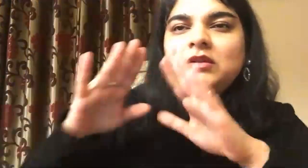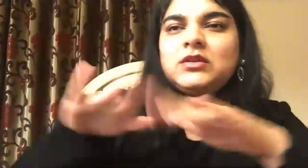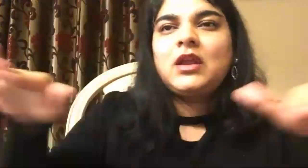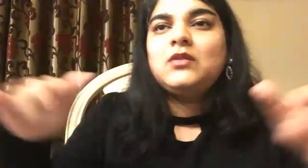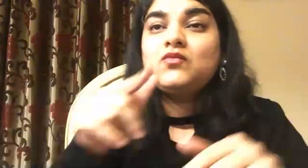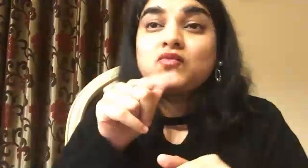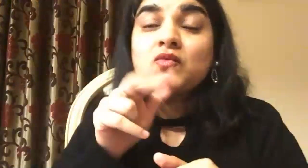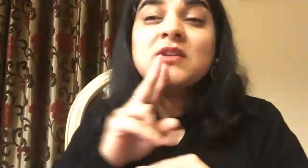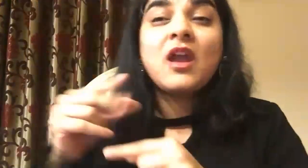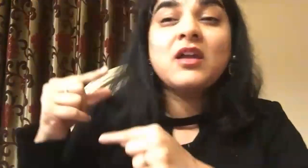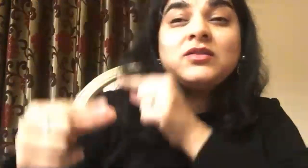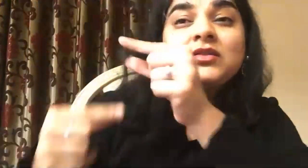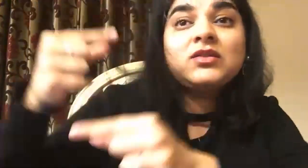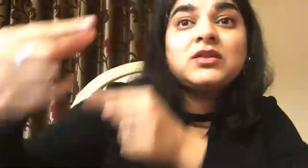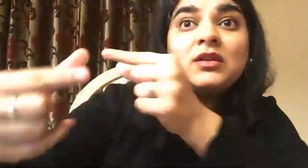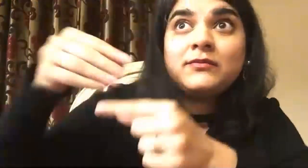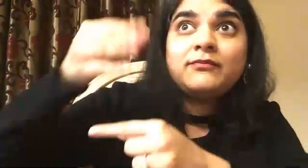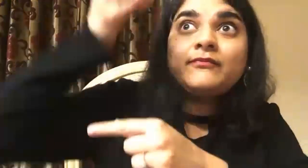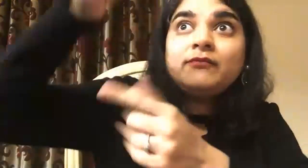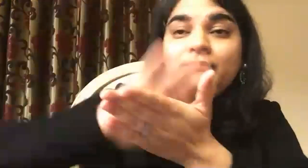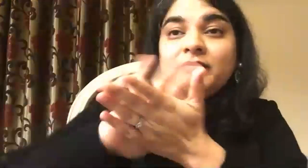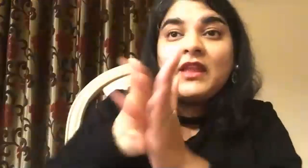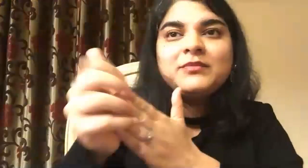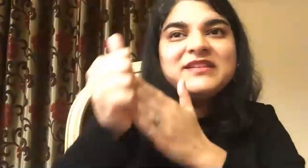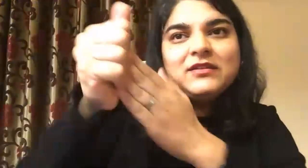my video. Alt plus B button. To activate safe, press the button.